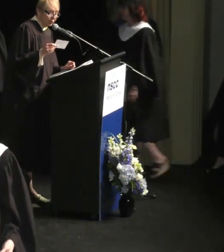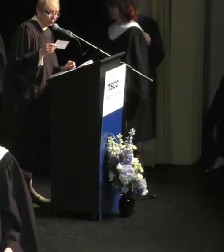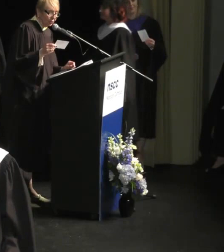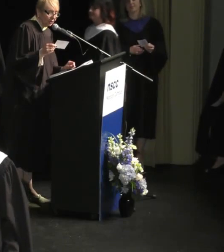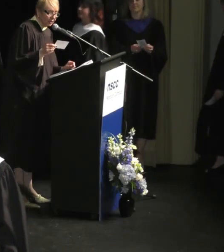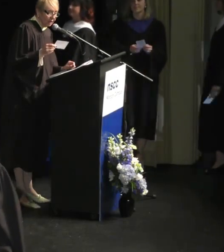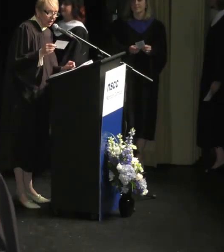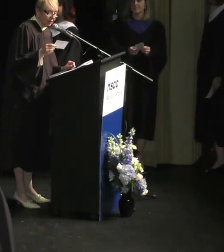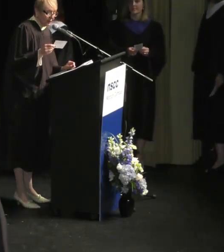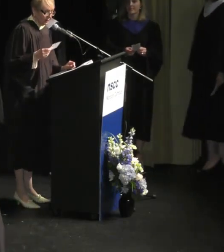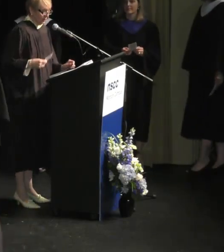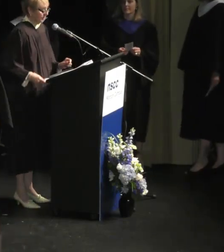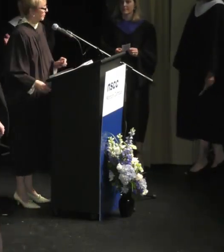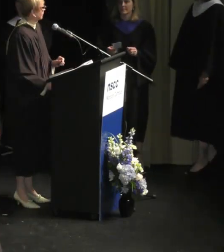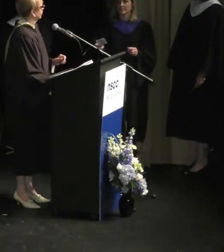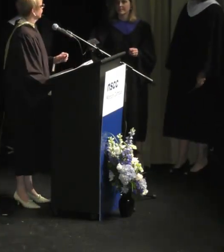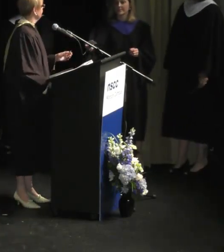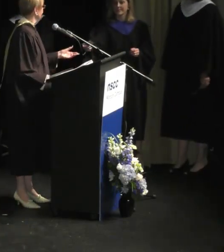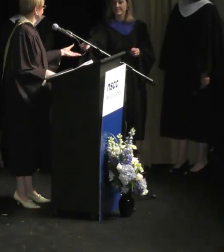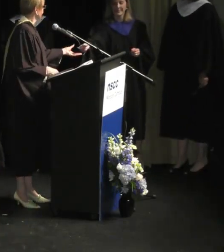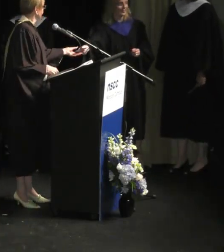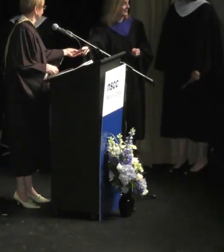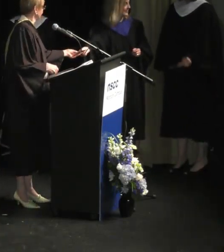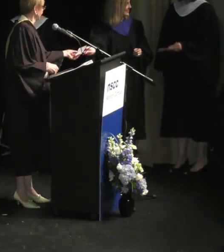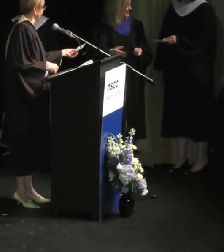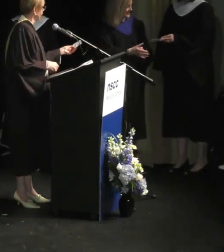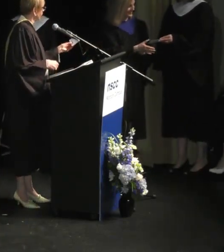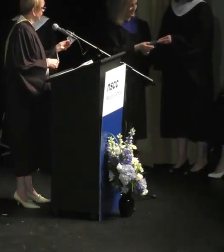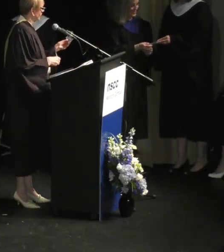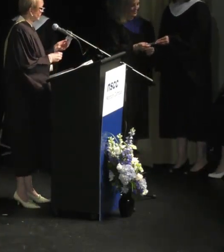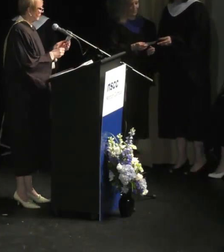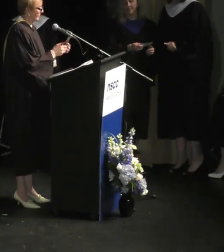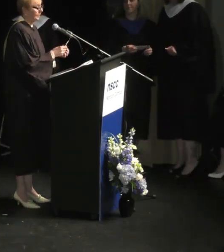Cheryl Nugent, honors.